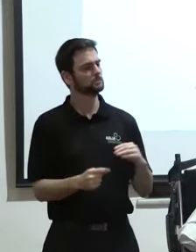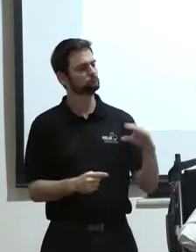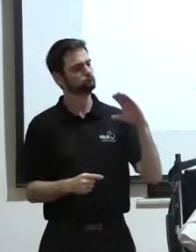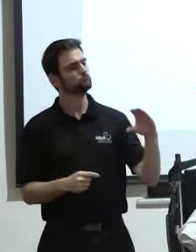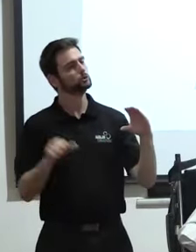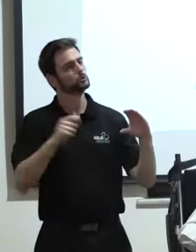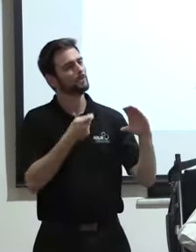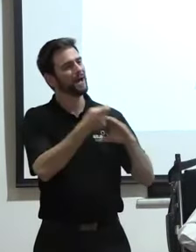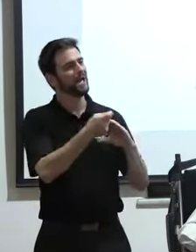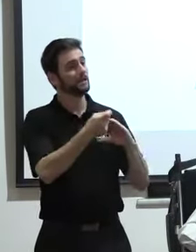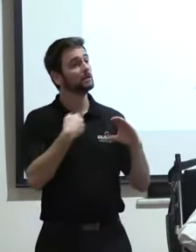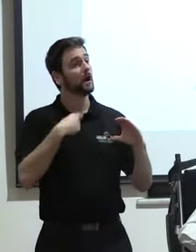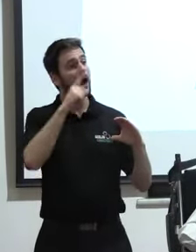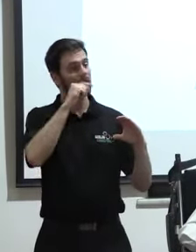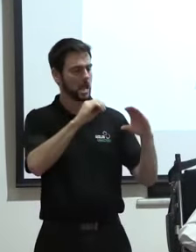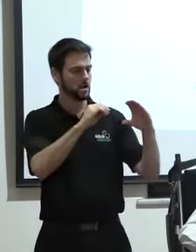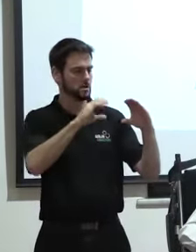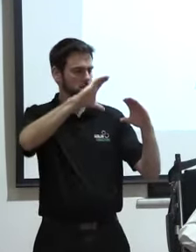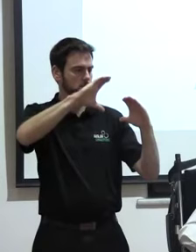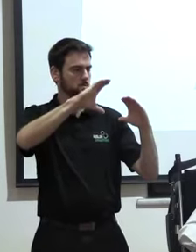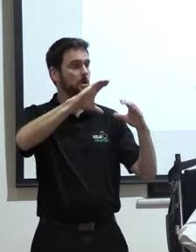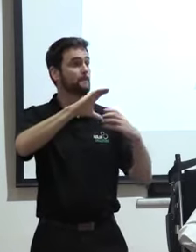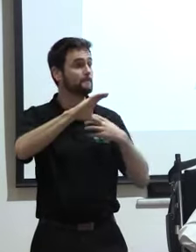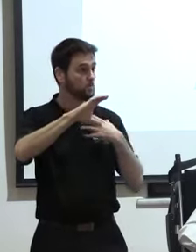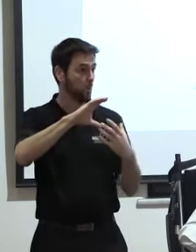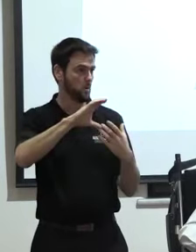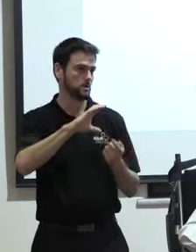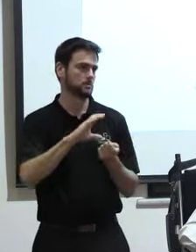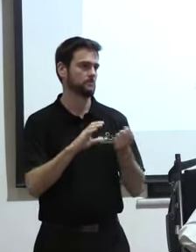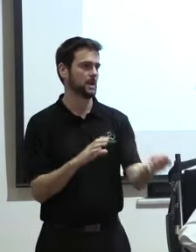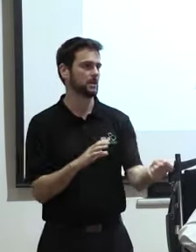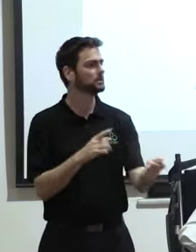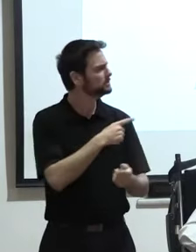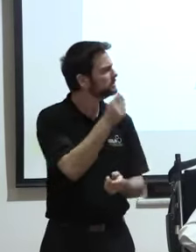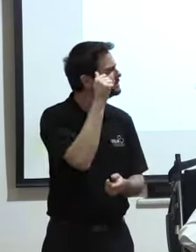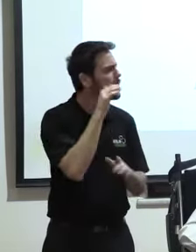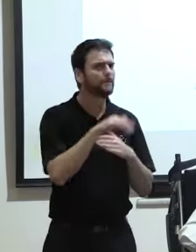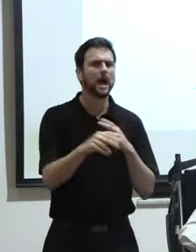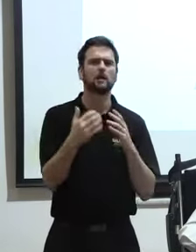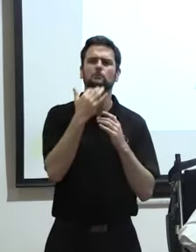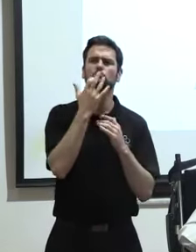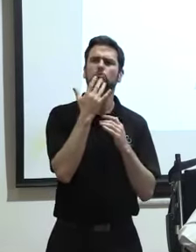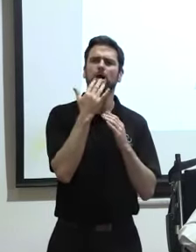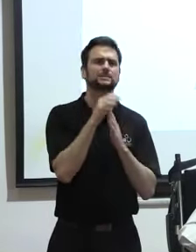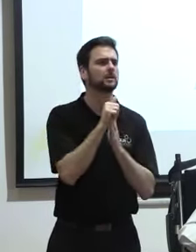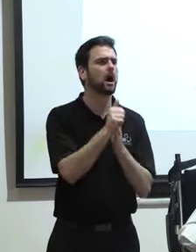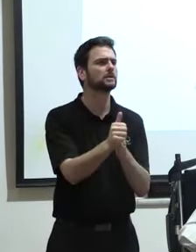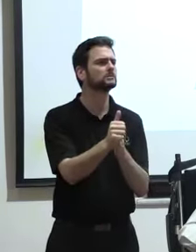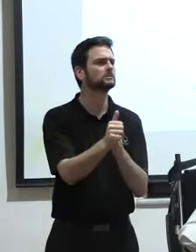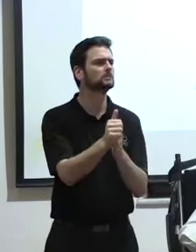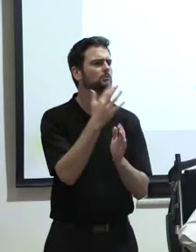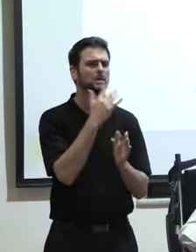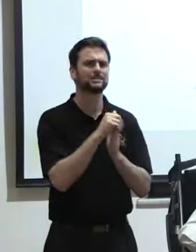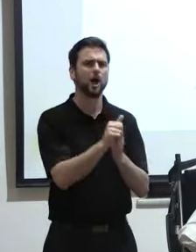anyone know about the NDIS price guide? Anyone? No? A little bit? Yeah? So what it is